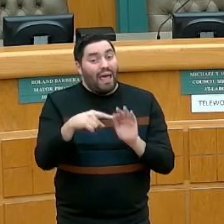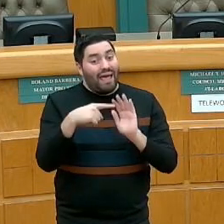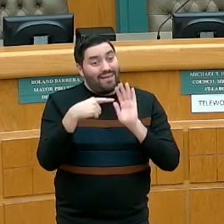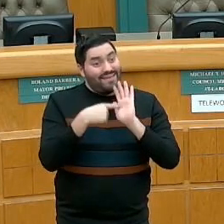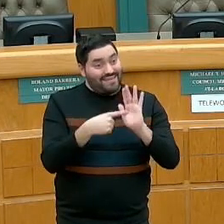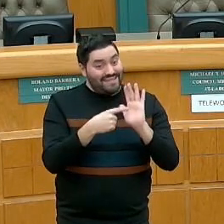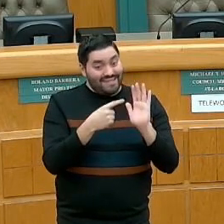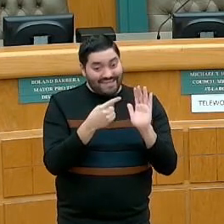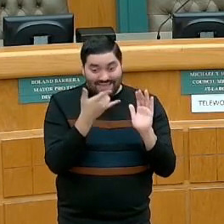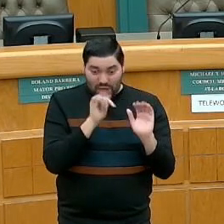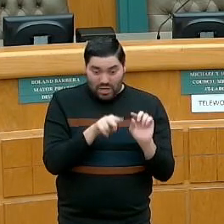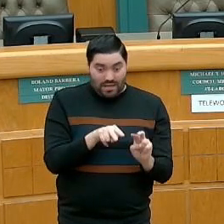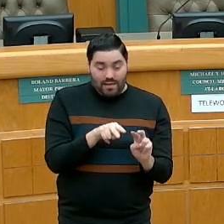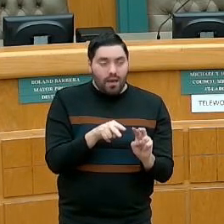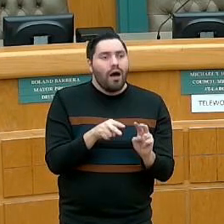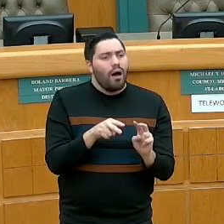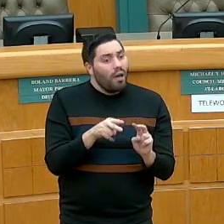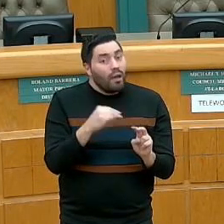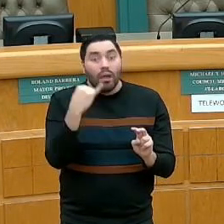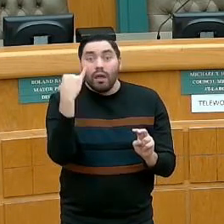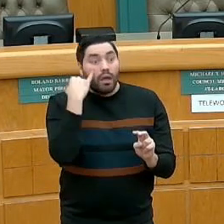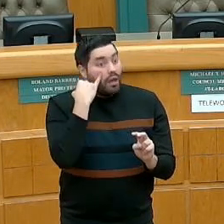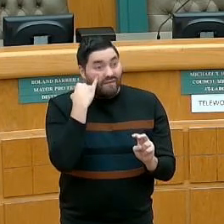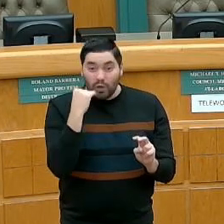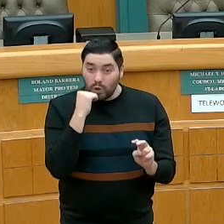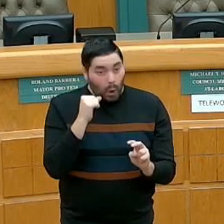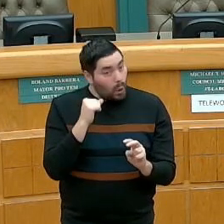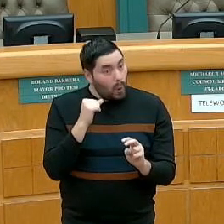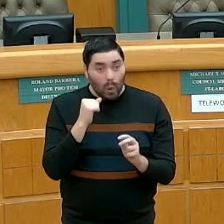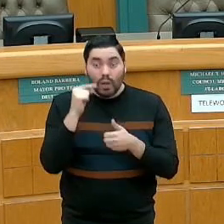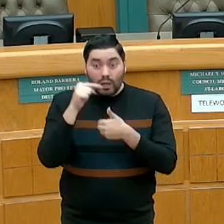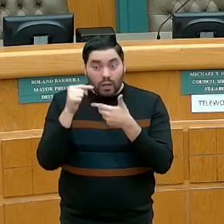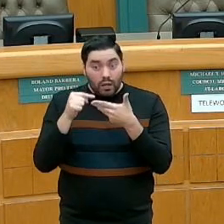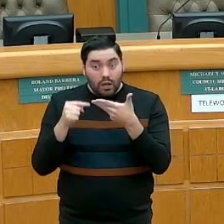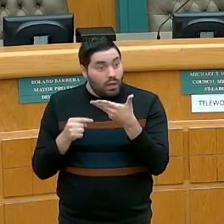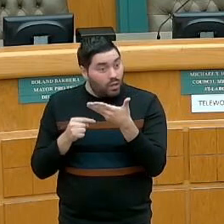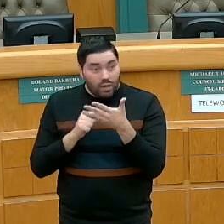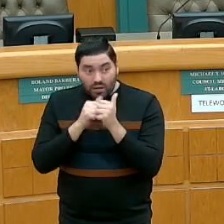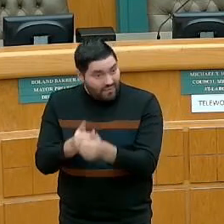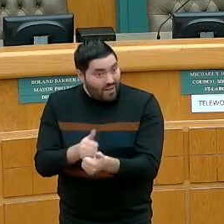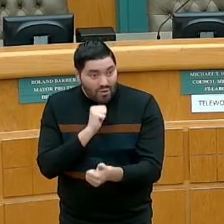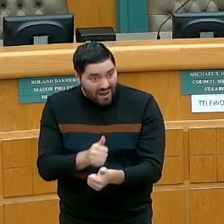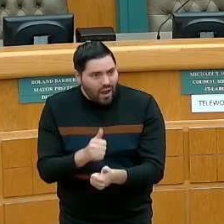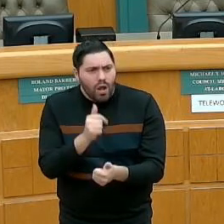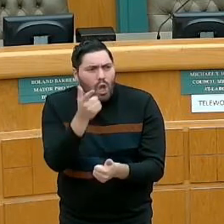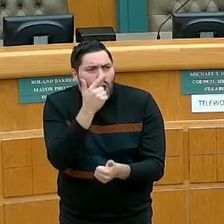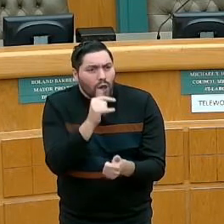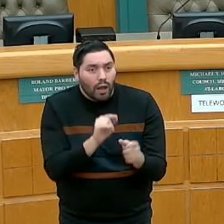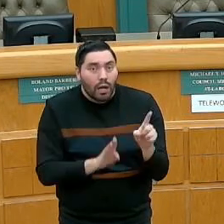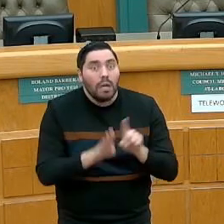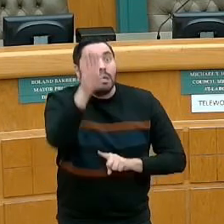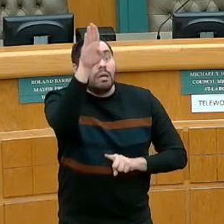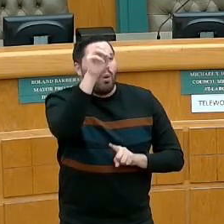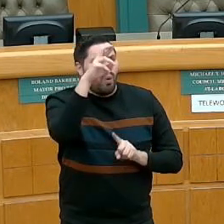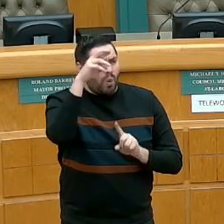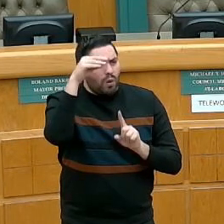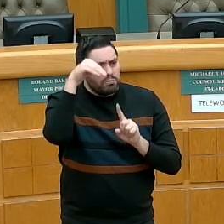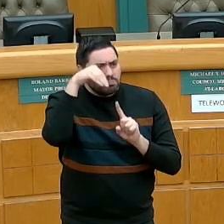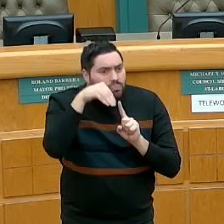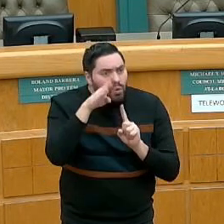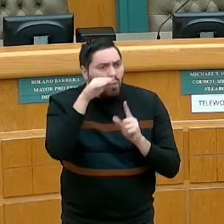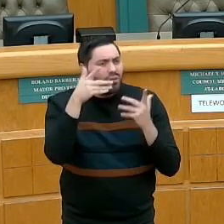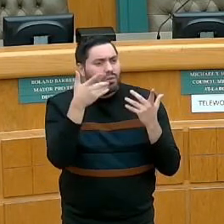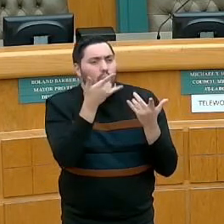to show you that. We're going to show you what if we didn't do these things, where would the curve be and how high would it be? And so that's an important part of